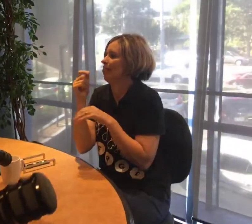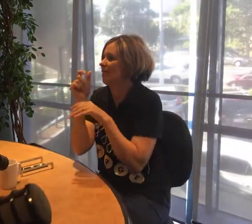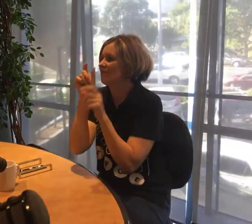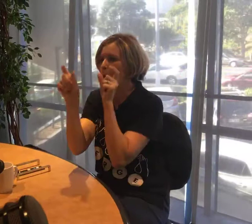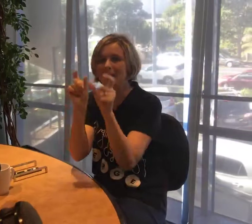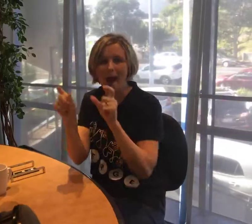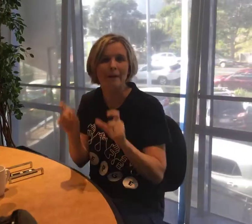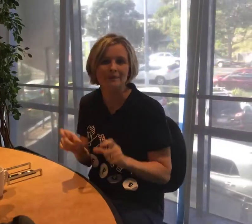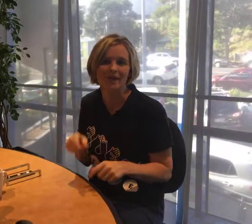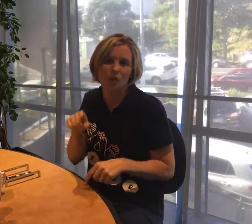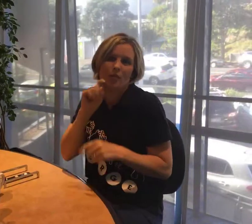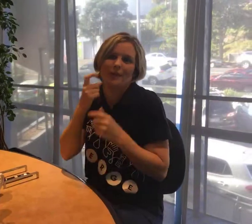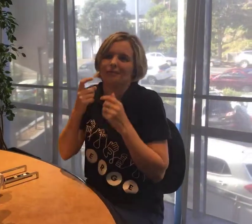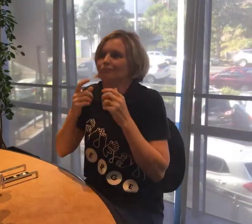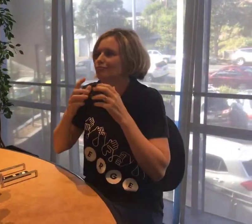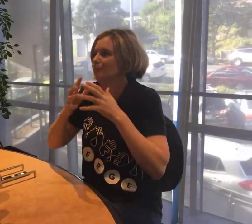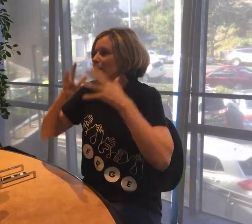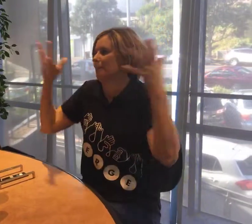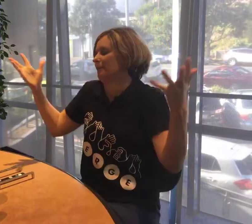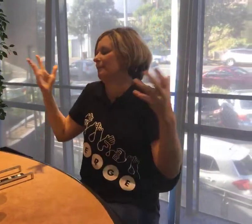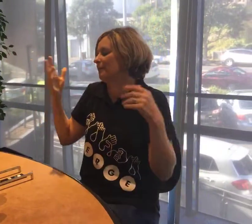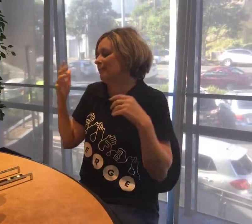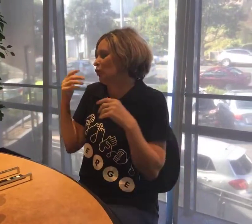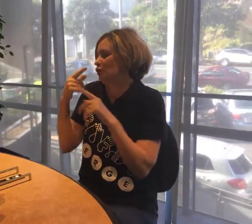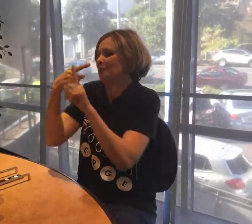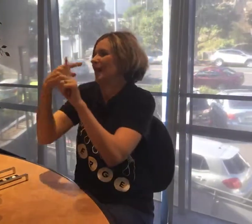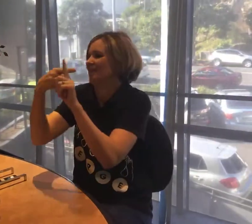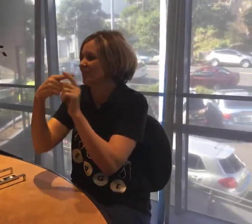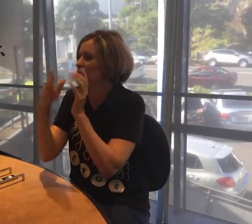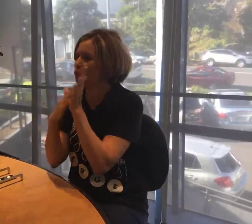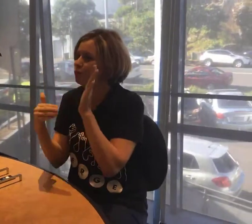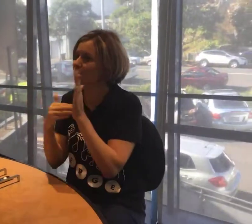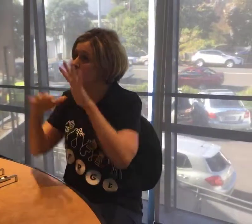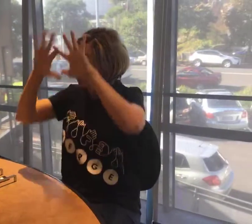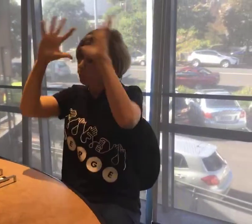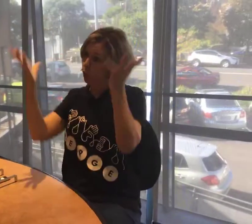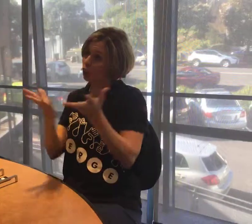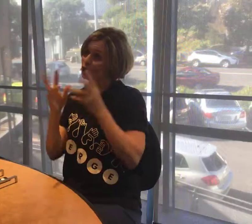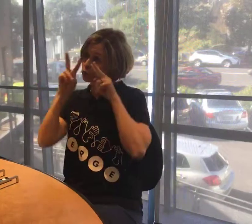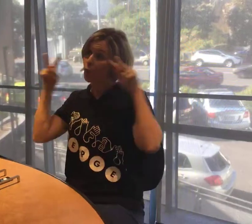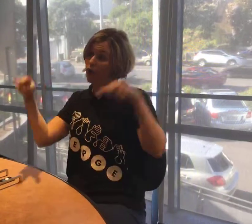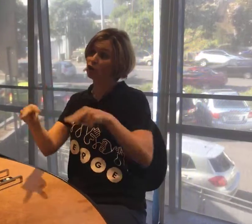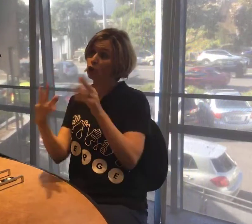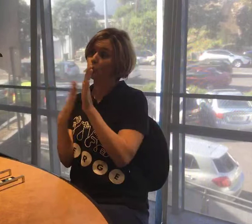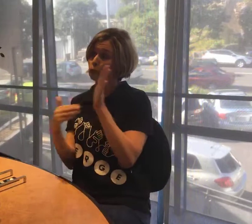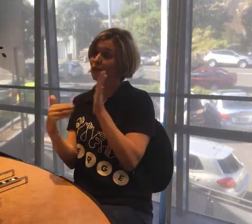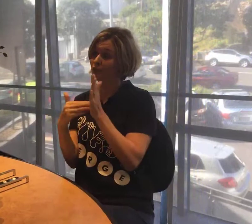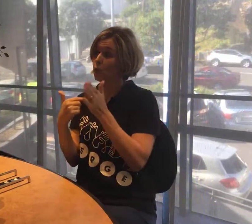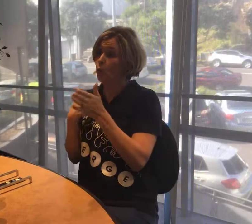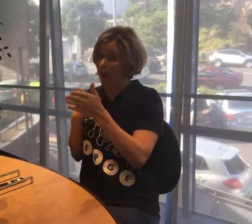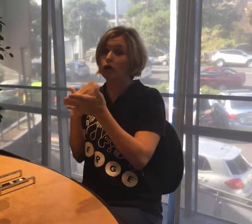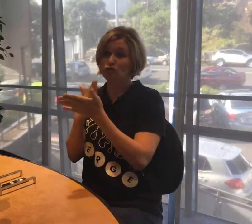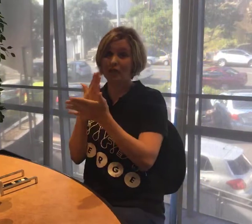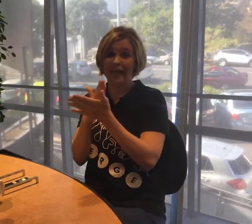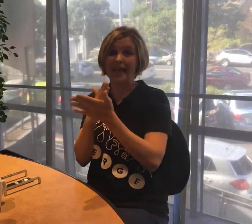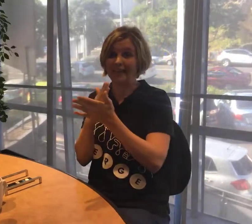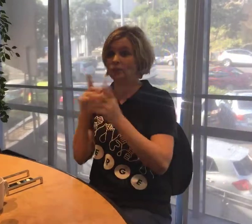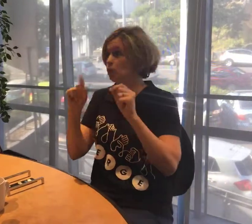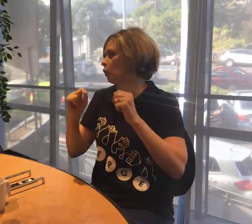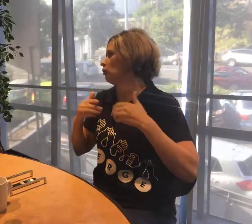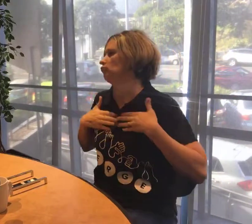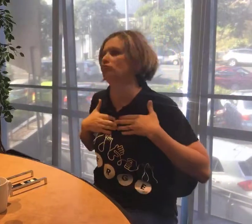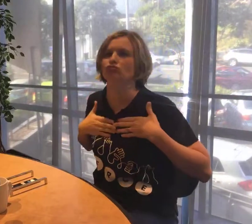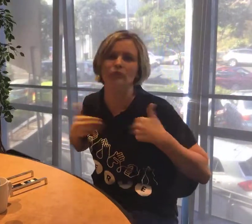that. So it's just that, you start somewhere with the vocab, but it has a benefit, for everyone